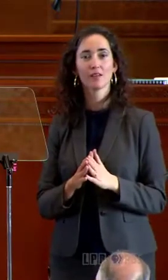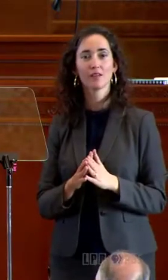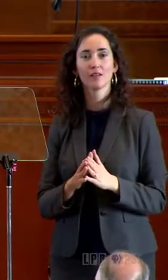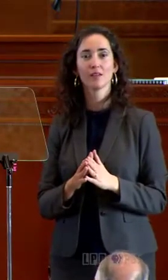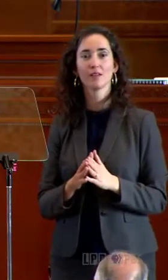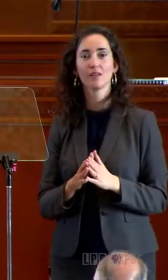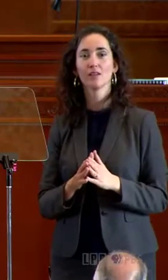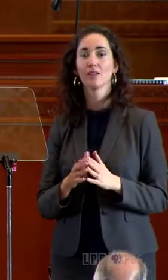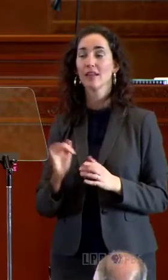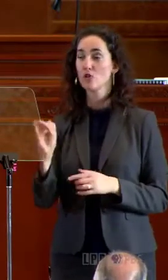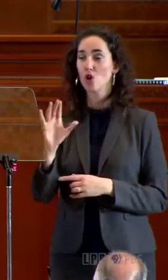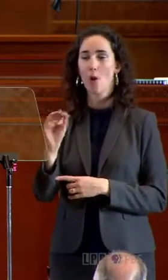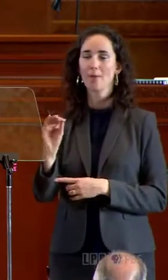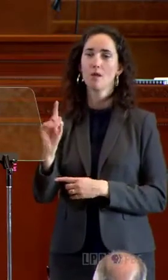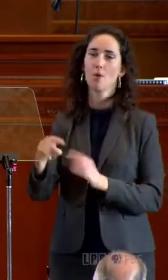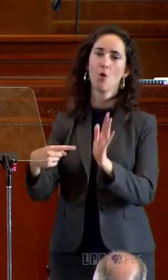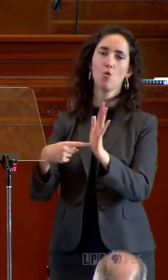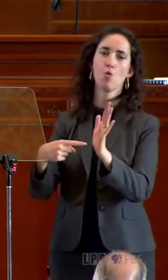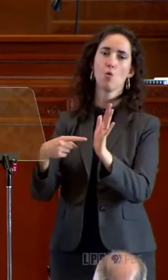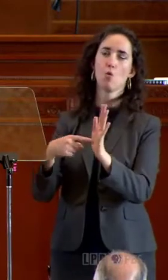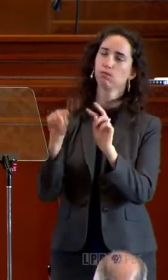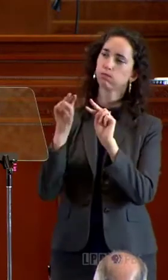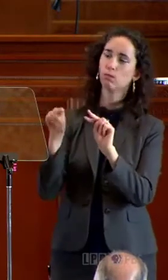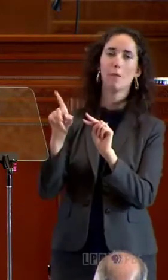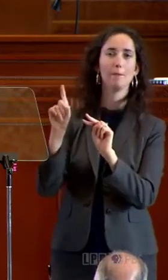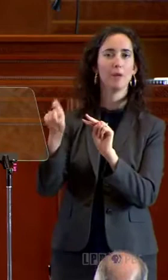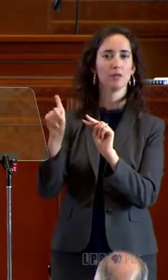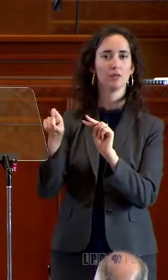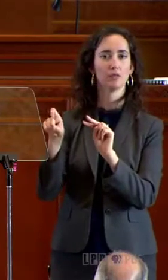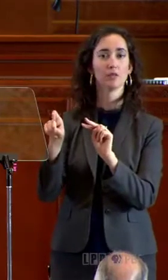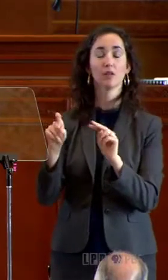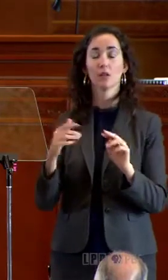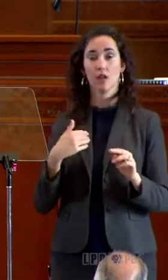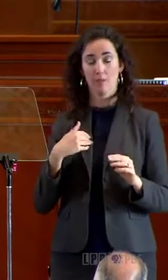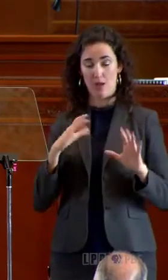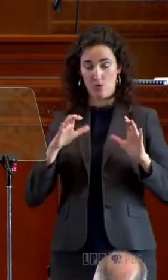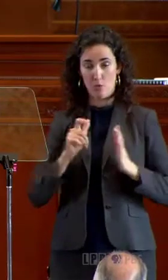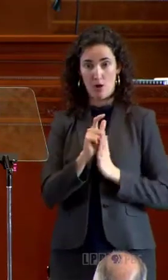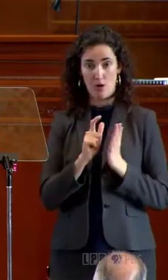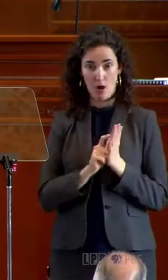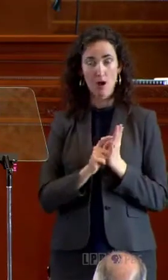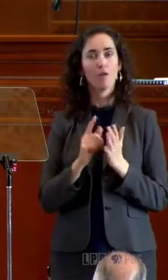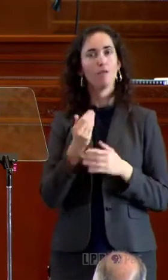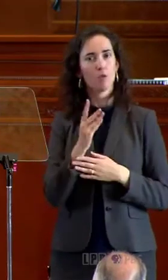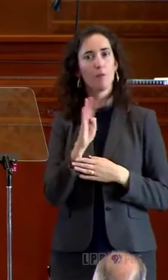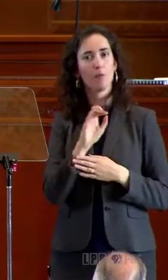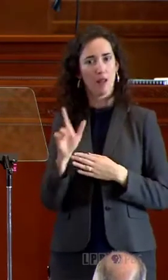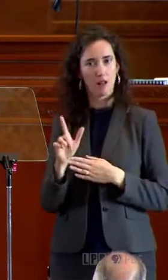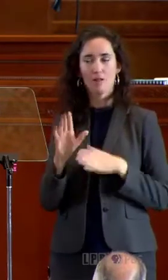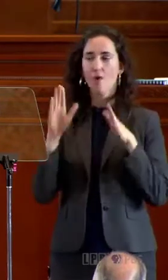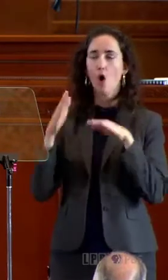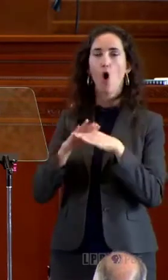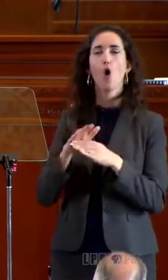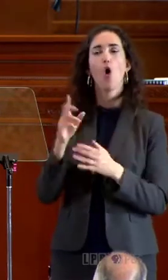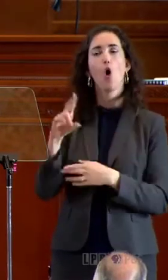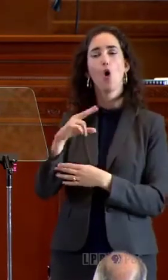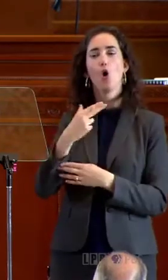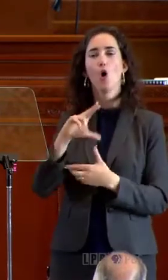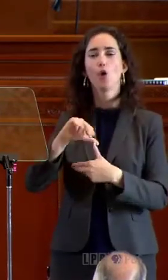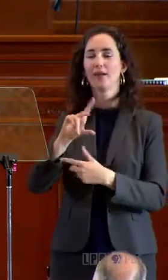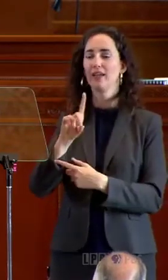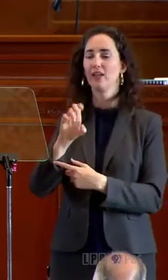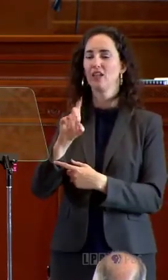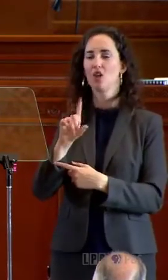to hold insurance companies more accountable. My legislative package includes a number of bills focused on hurricane deductibles, claims